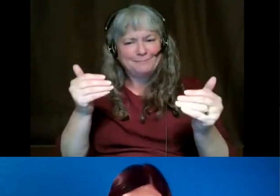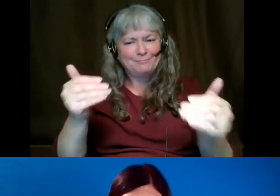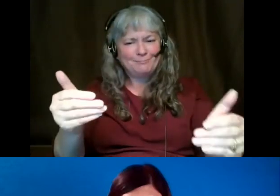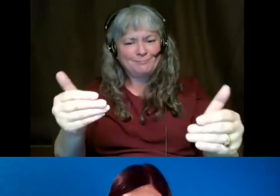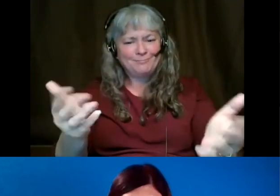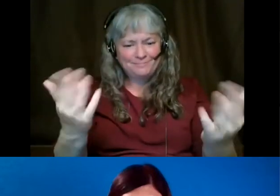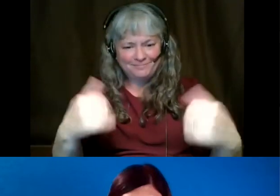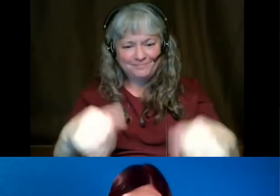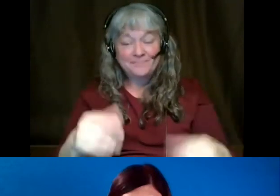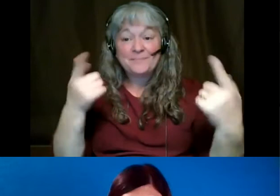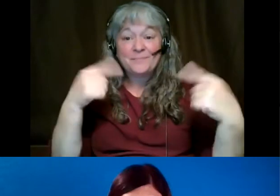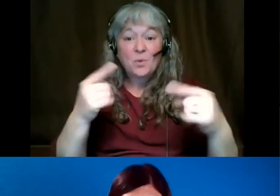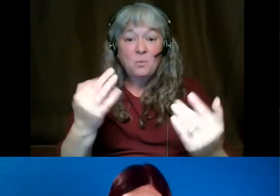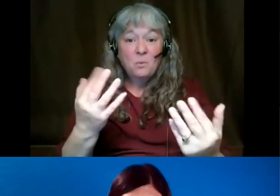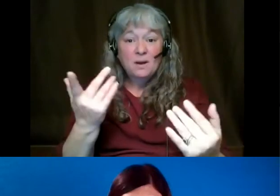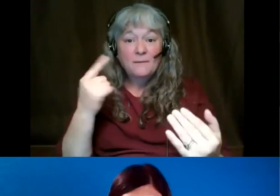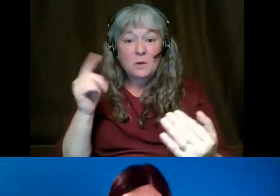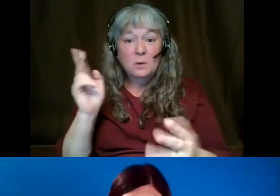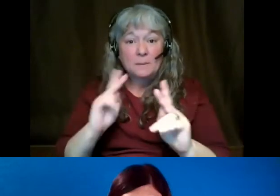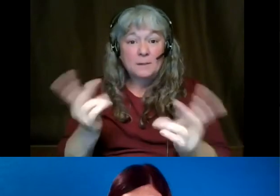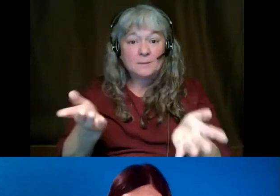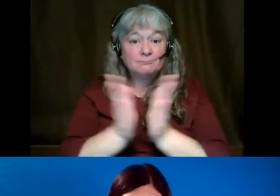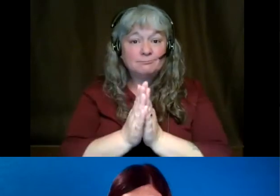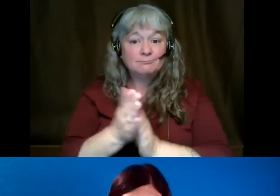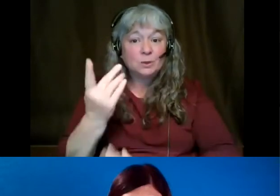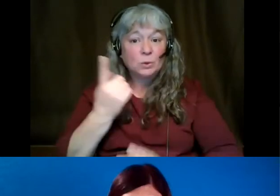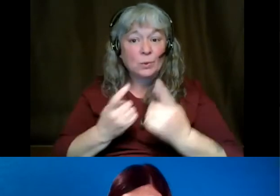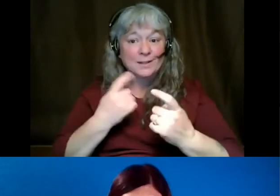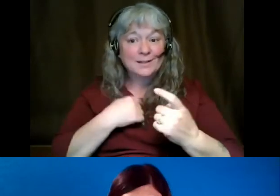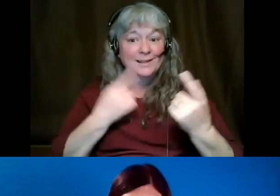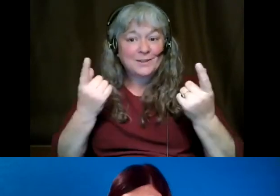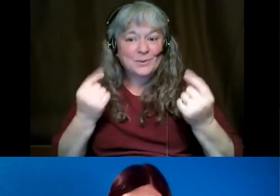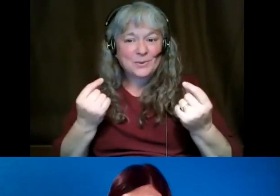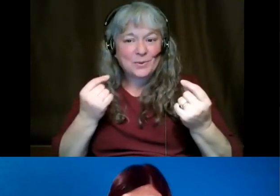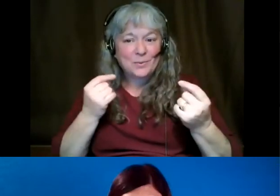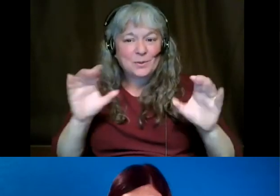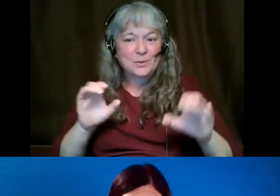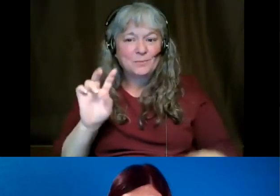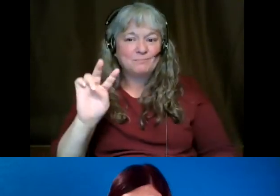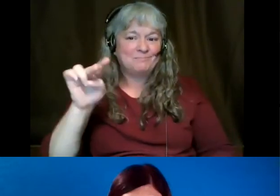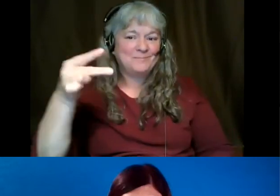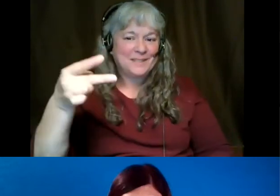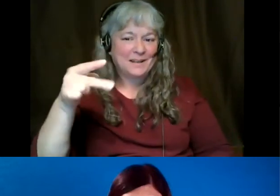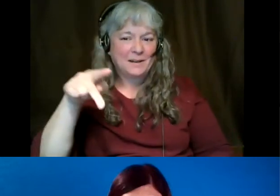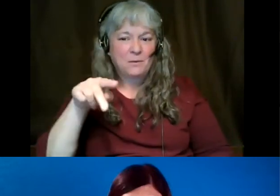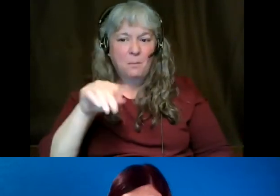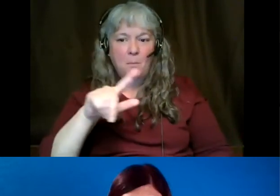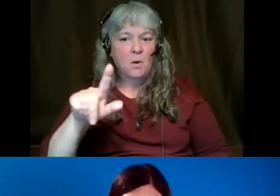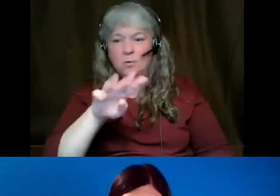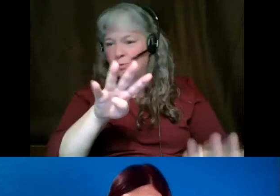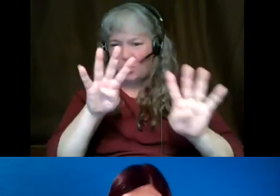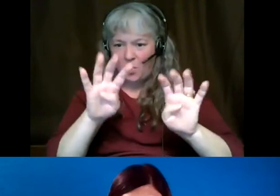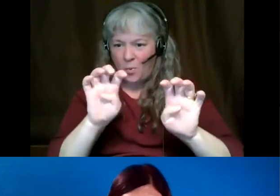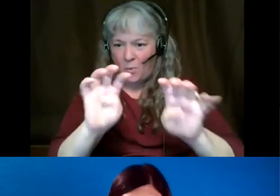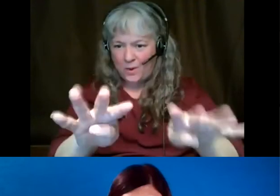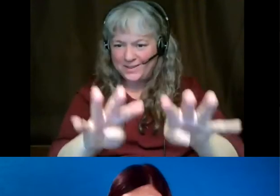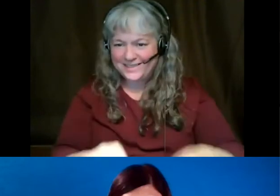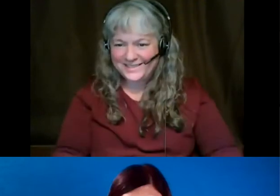All right, while we're waiting for those, I'm going to do our second poll question for everybody.